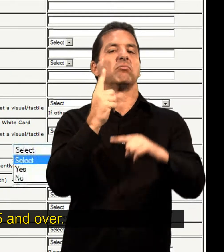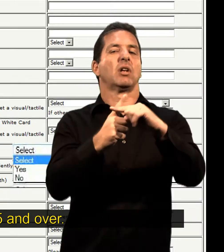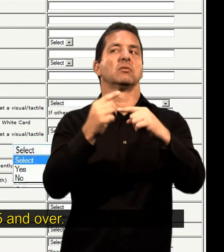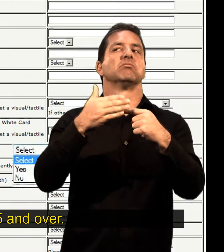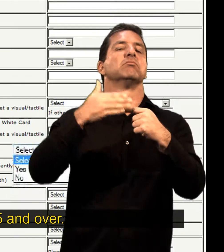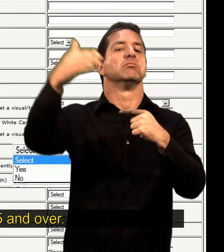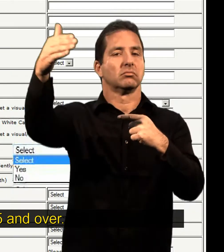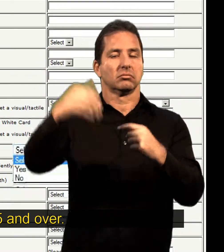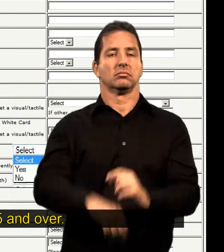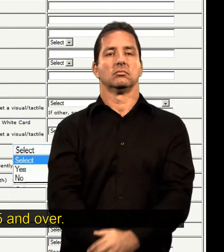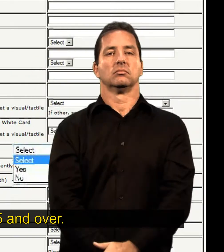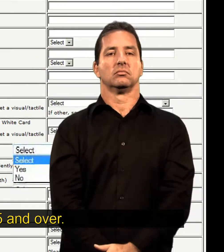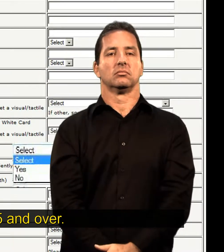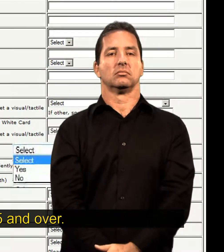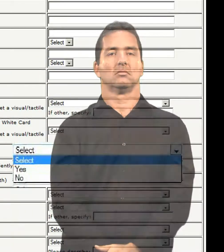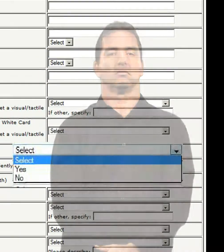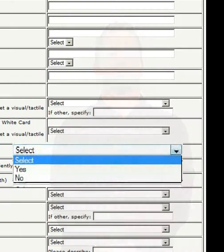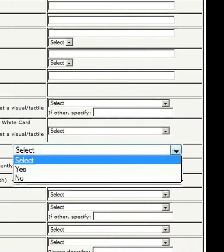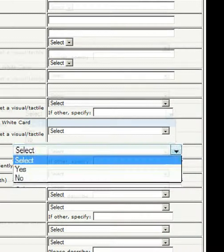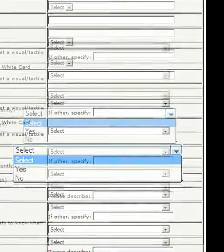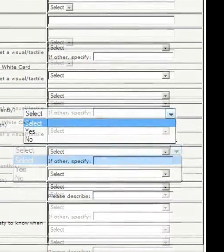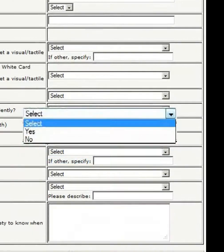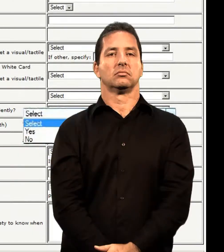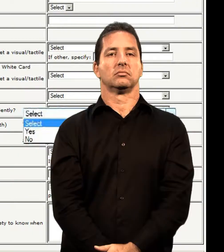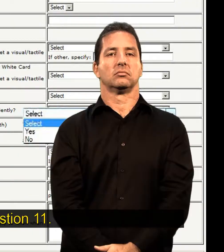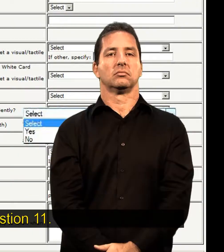and 65 and over.